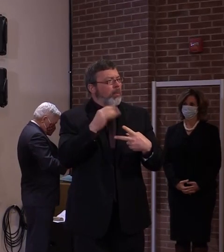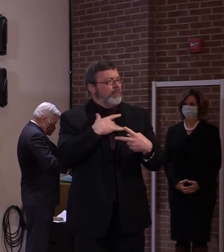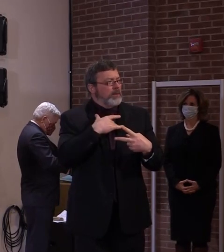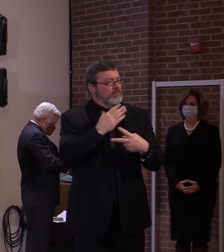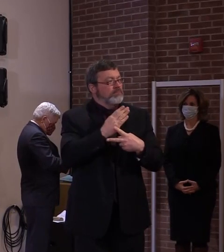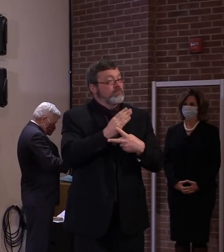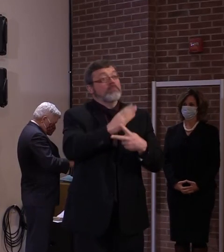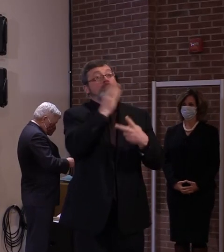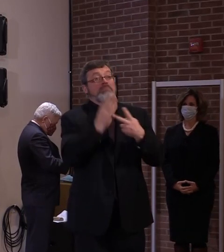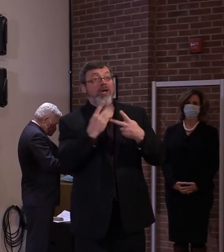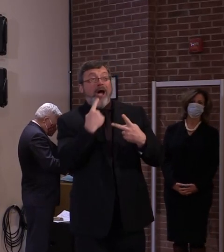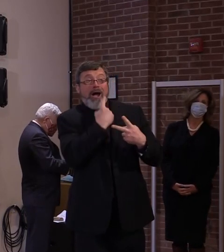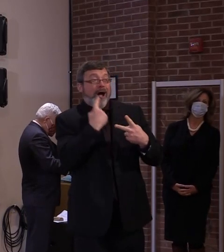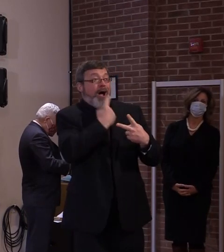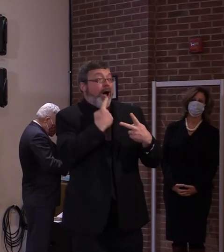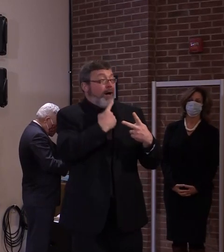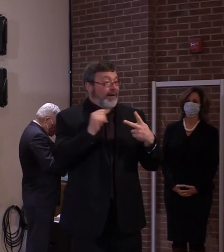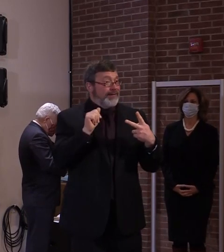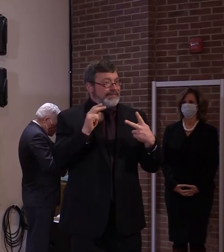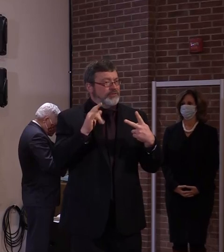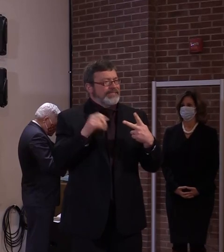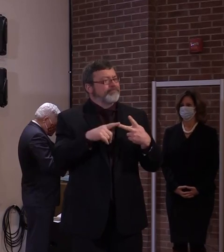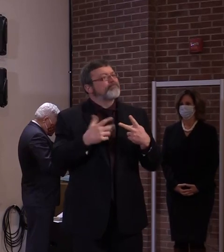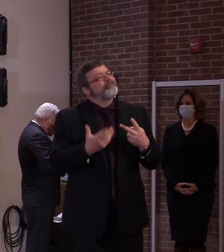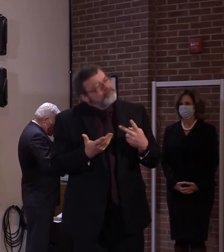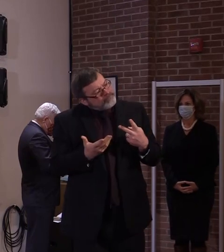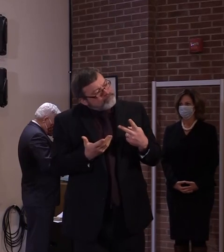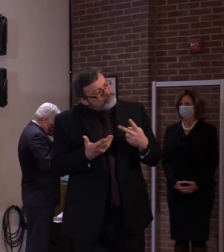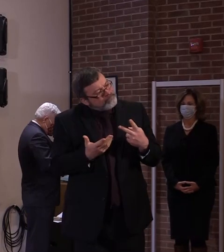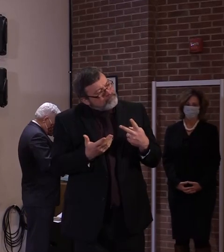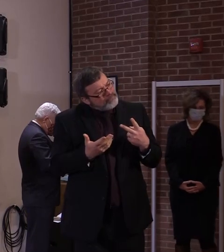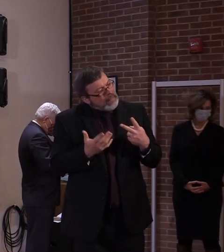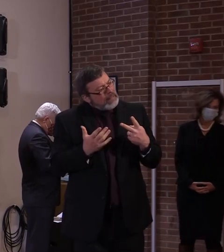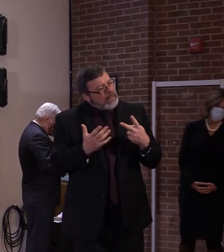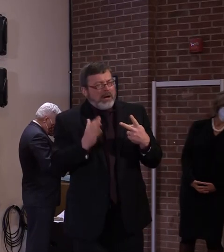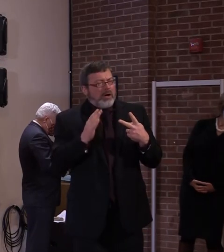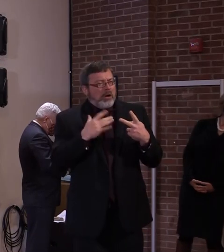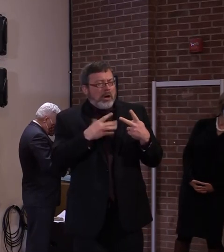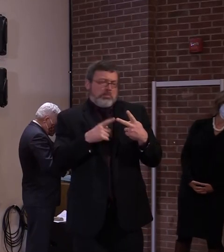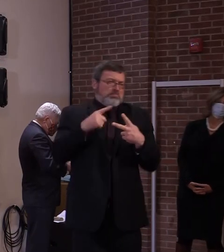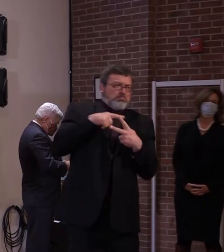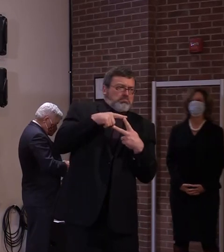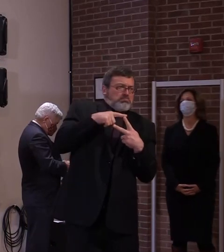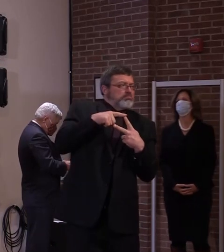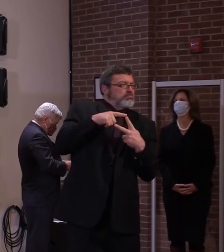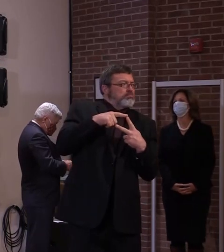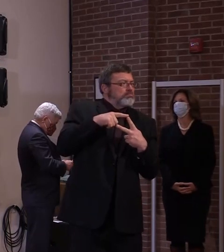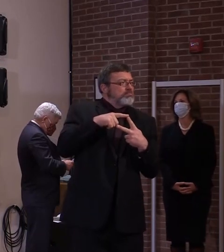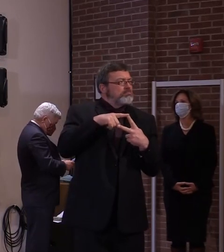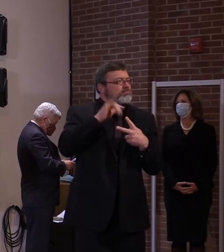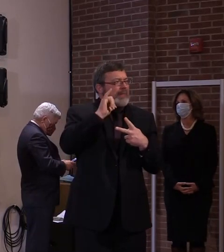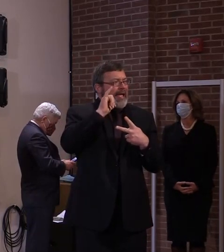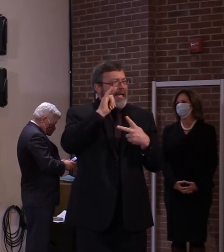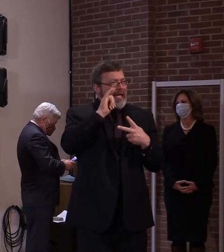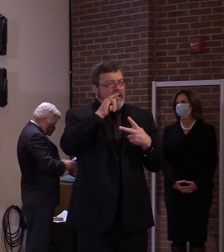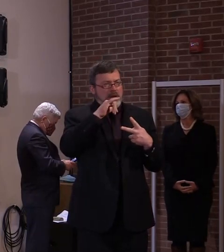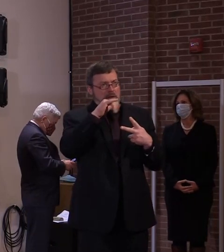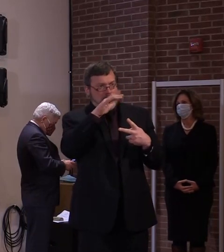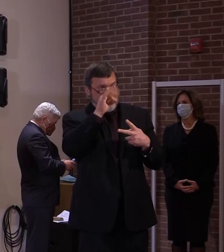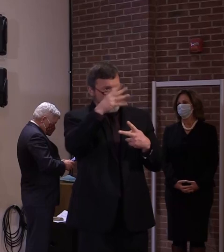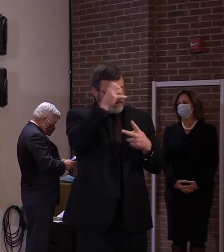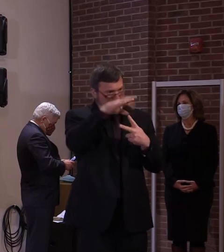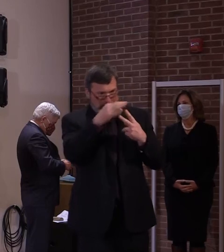test, and it's a gold standard test. You only want to do it once, because once